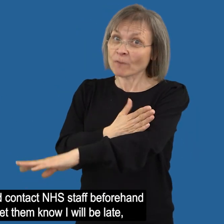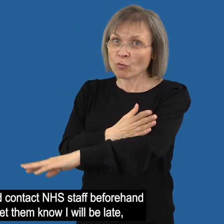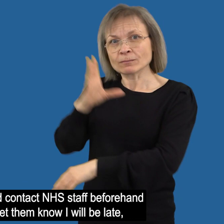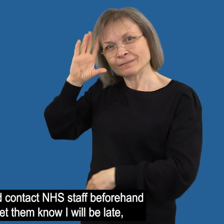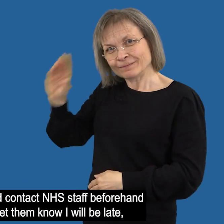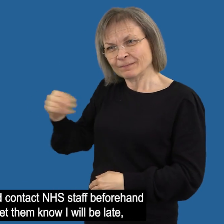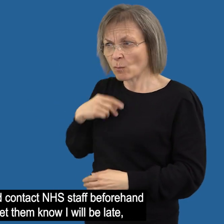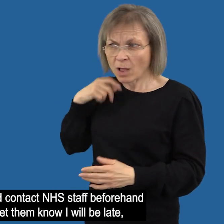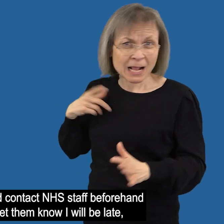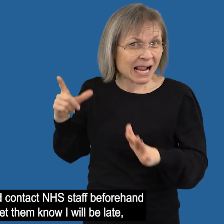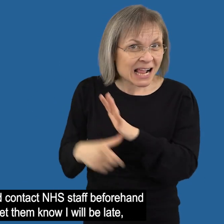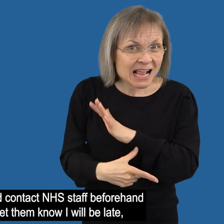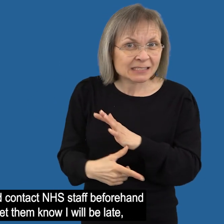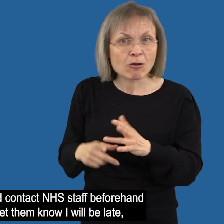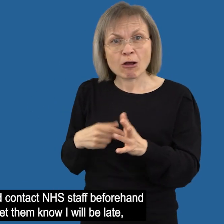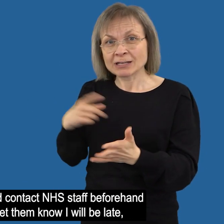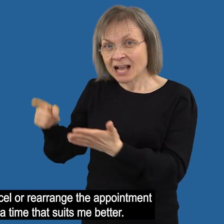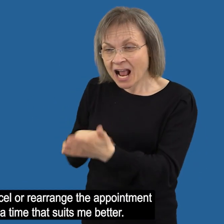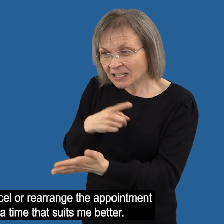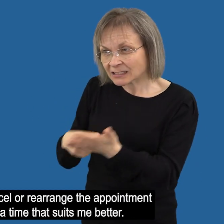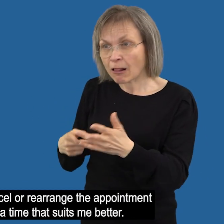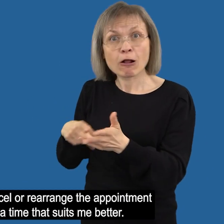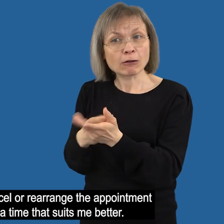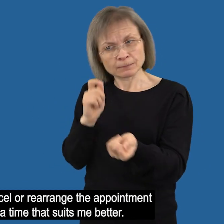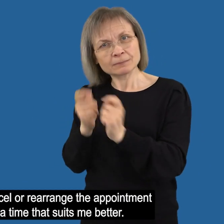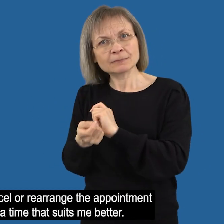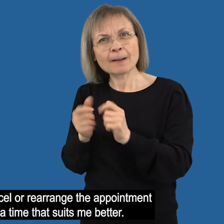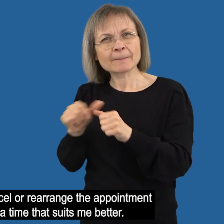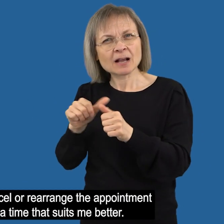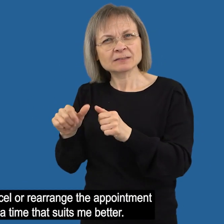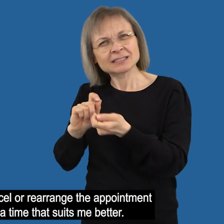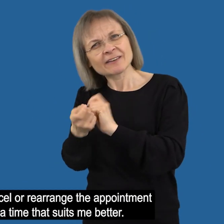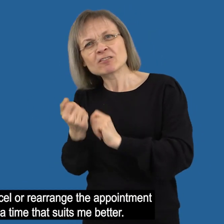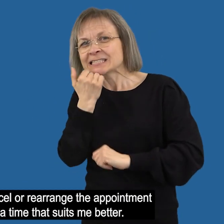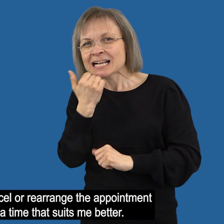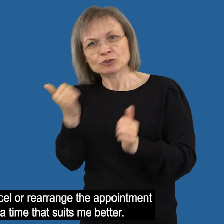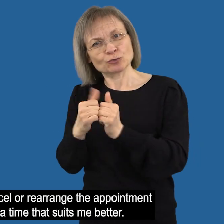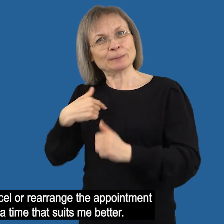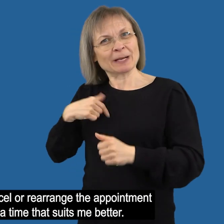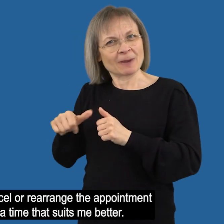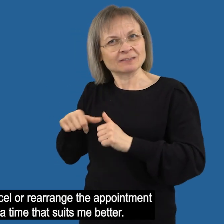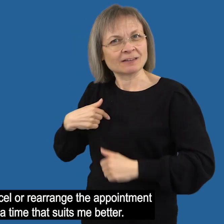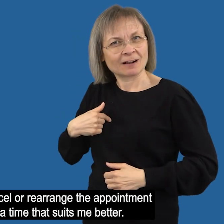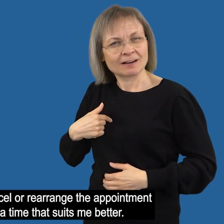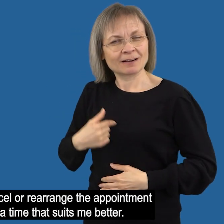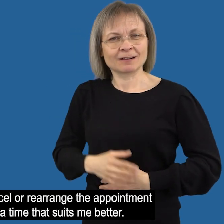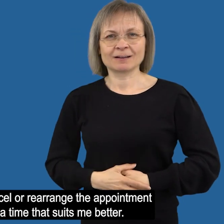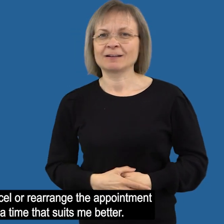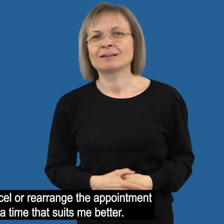I should contact NHS staff beforehand to let them know I will be late, or to cancel or rearrange the appointment for a time that